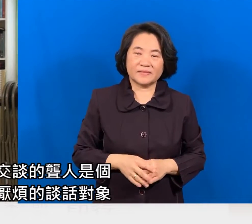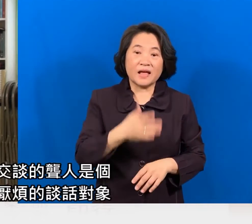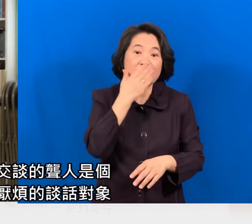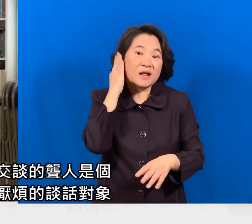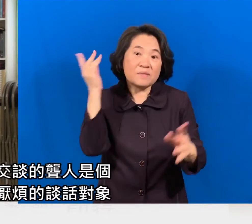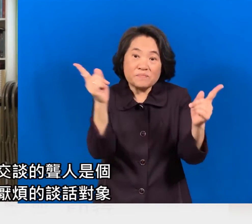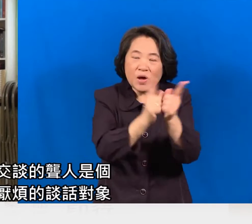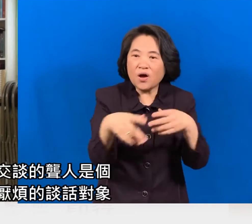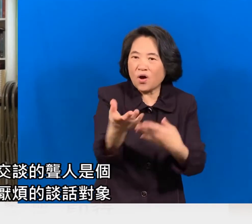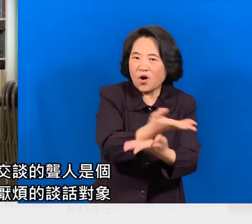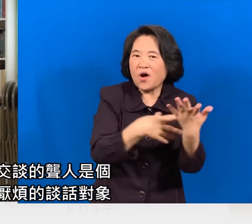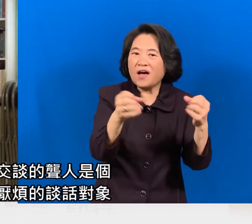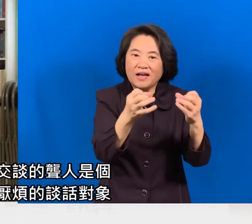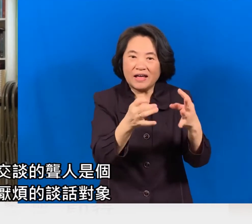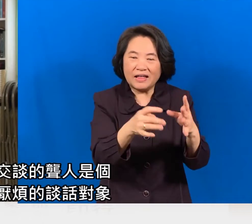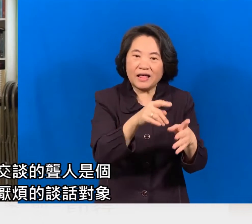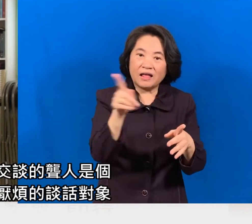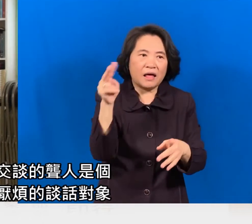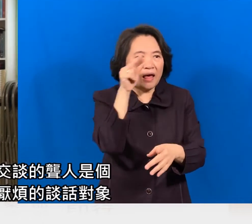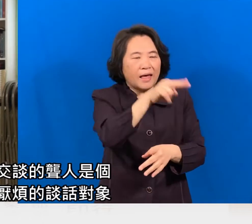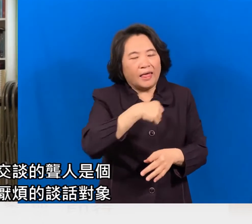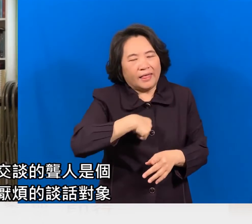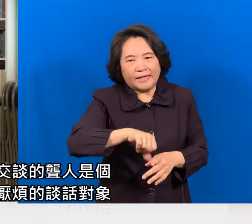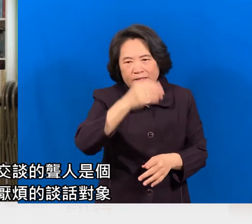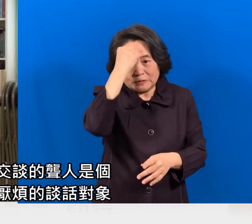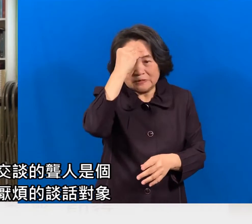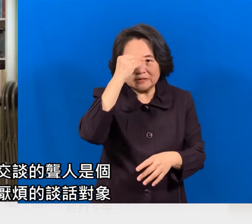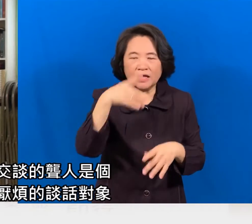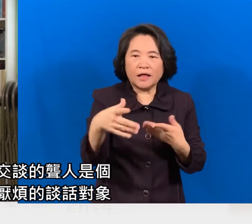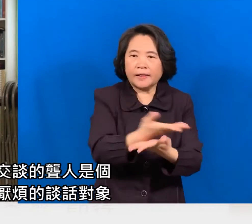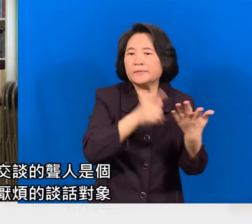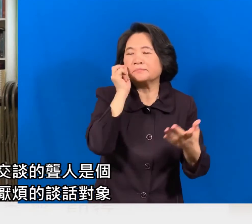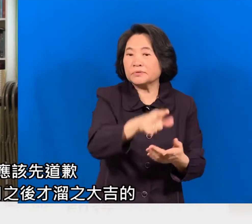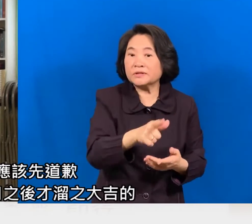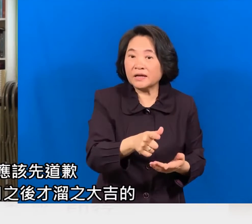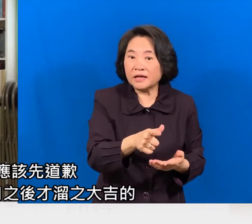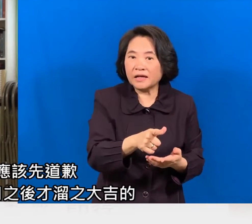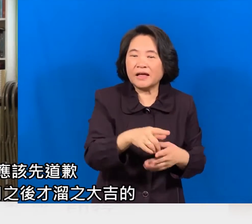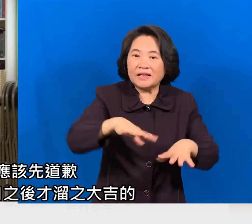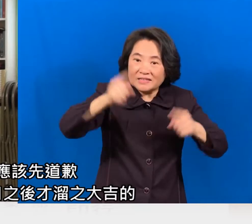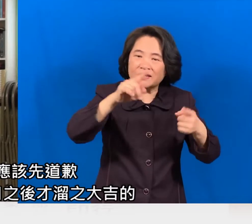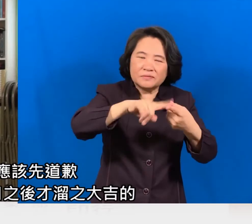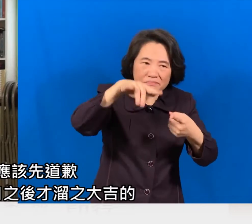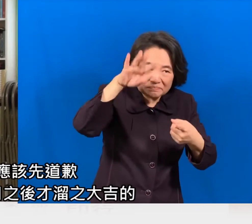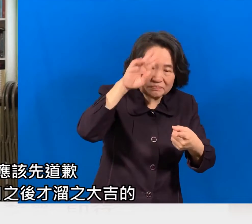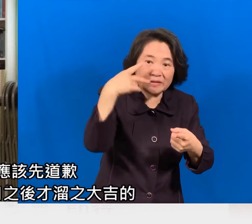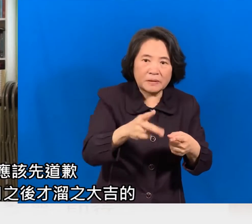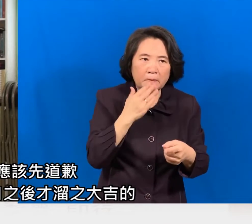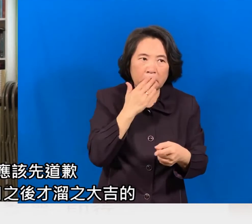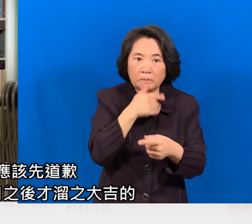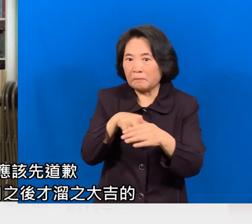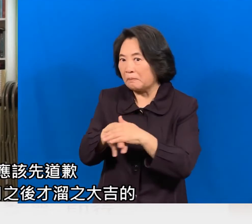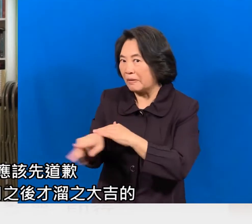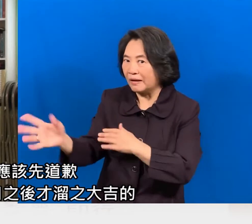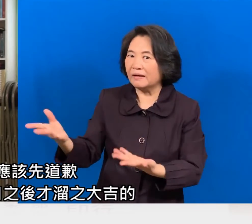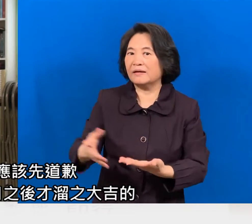Even if the deaf person that you're talking to is a complete bore as a conversation partner, you must first apologize and offer some